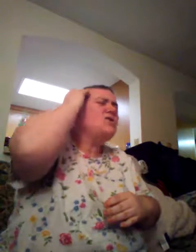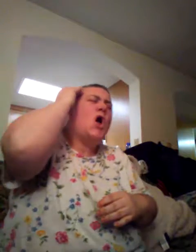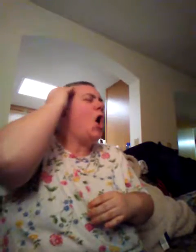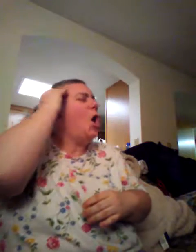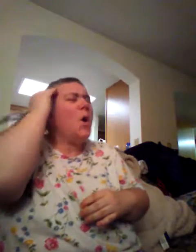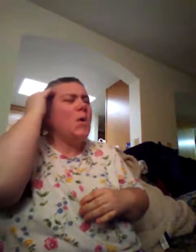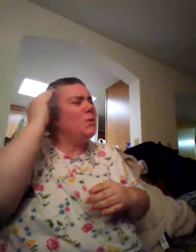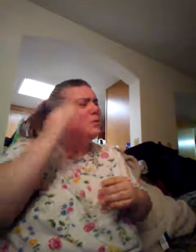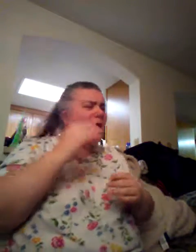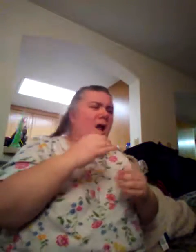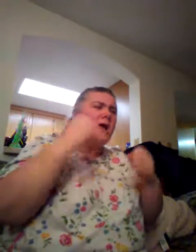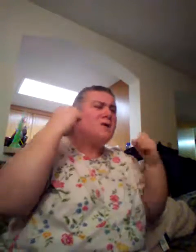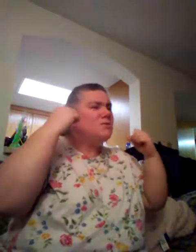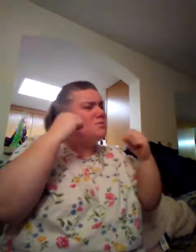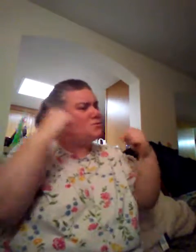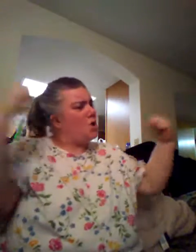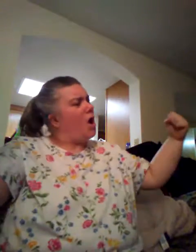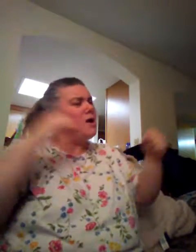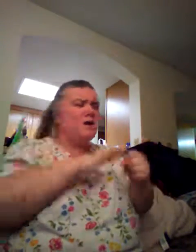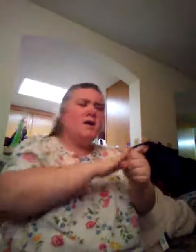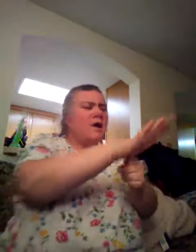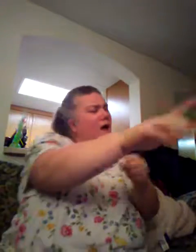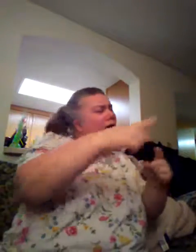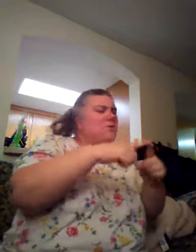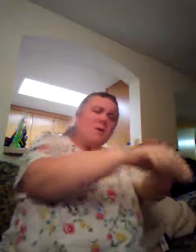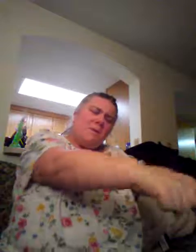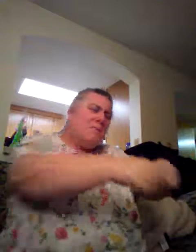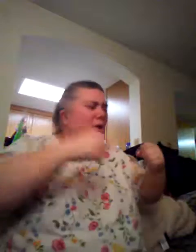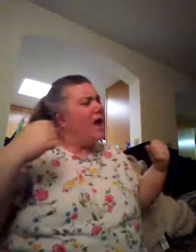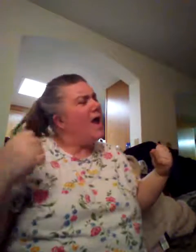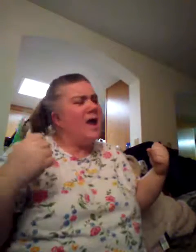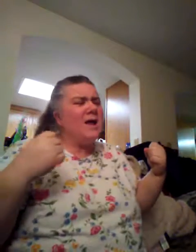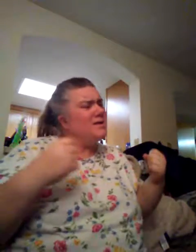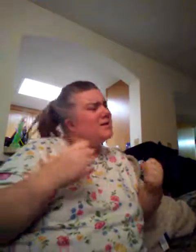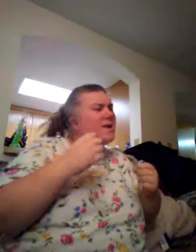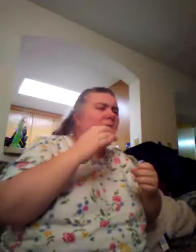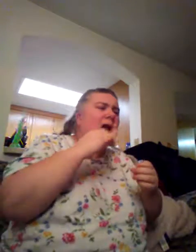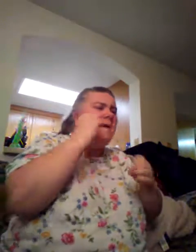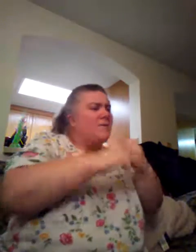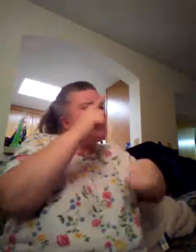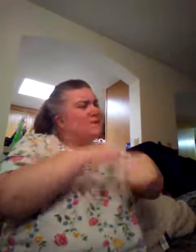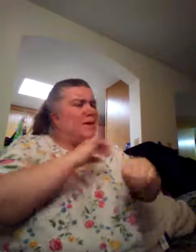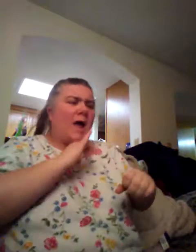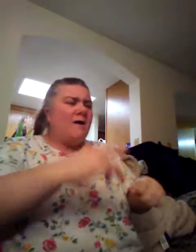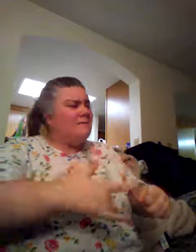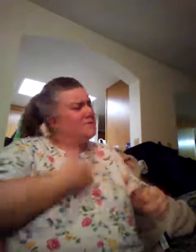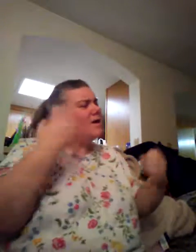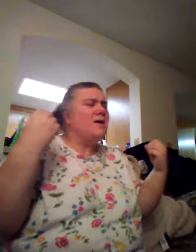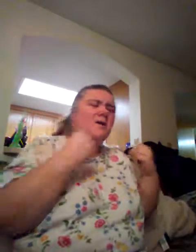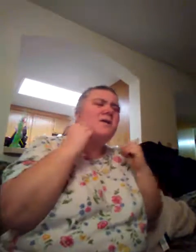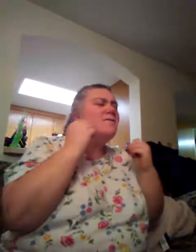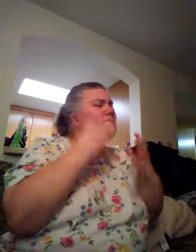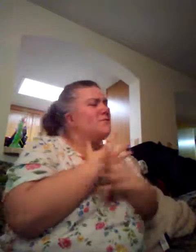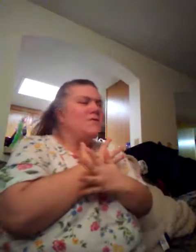know. That I'm strong enough to mend. And every time I feel